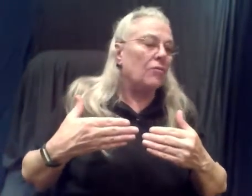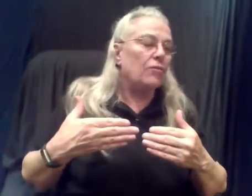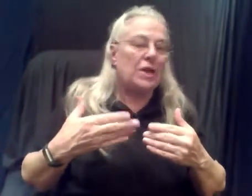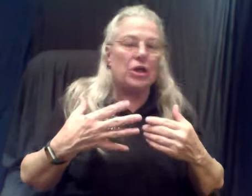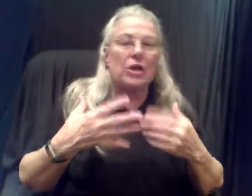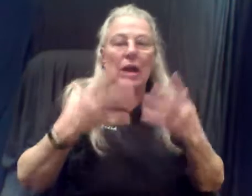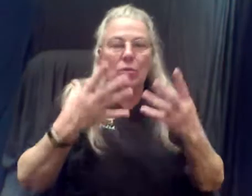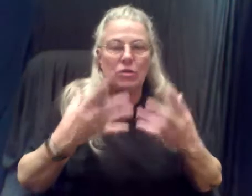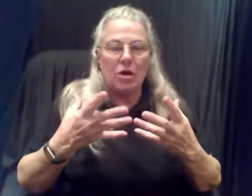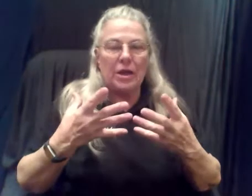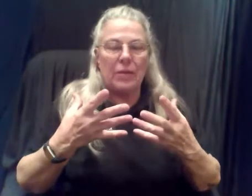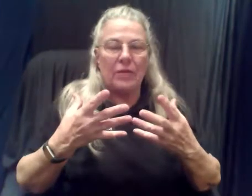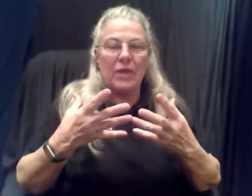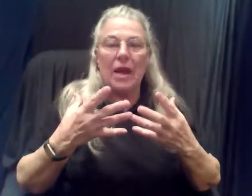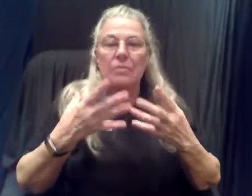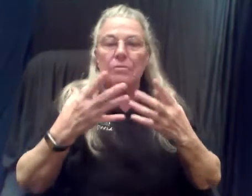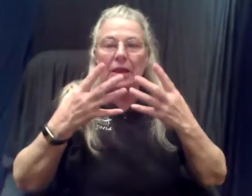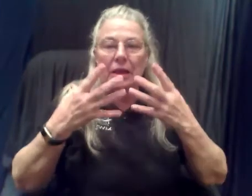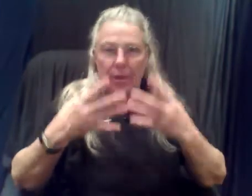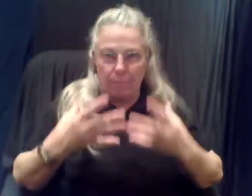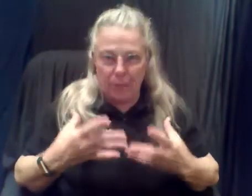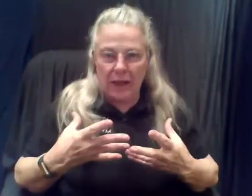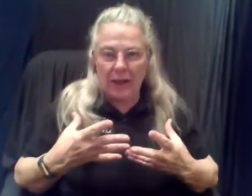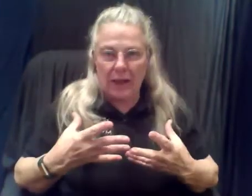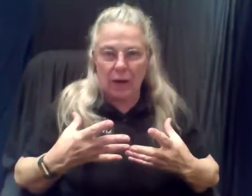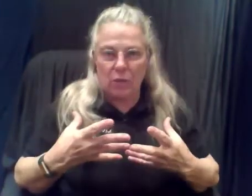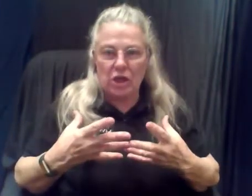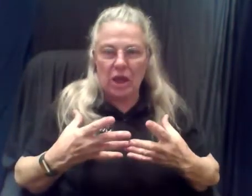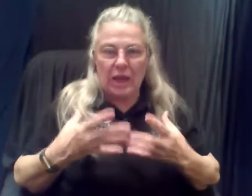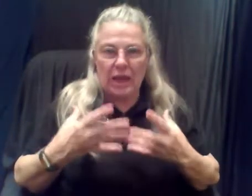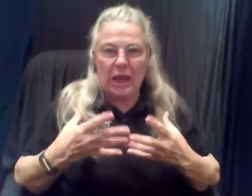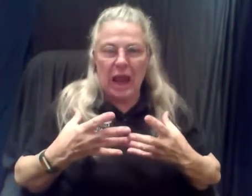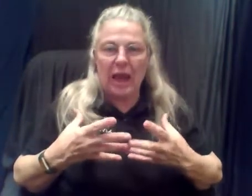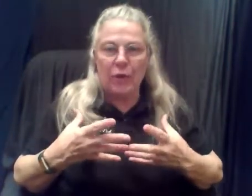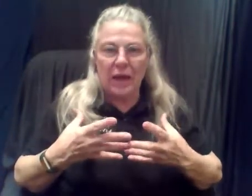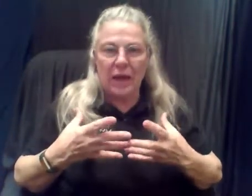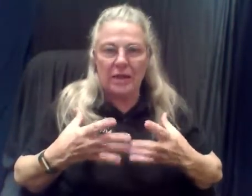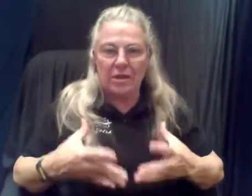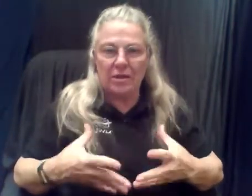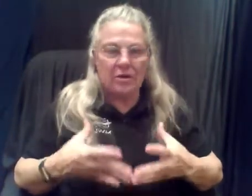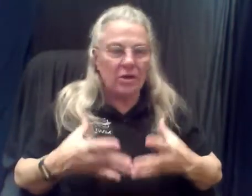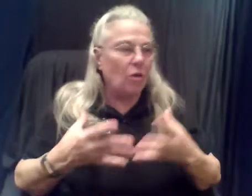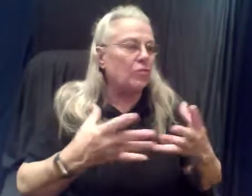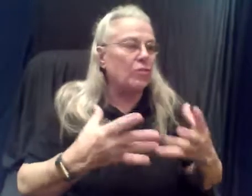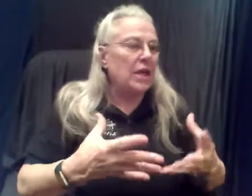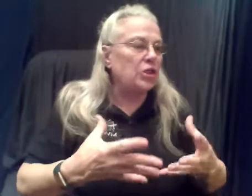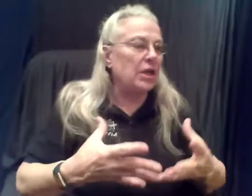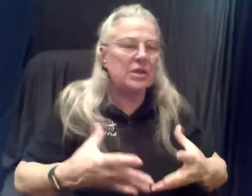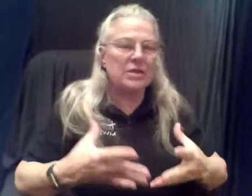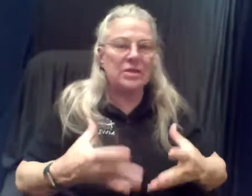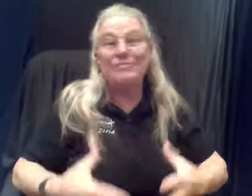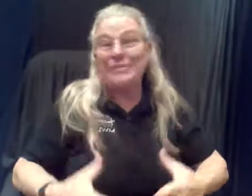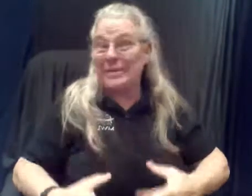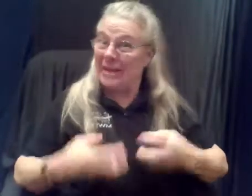Raging, and we're talking about that being a body language. Angry isn't, or raging isn't,